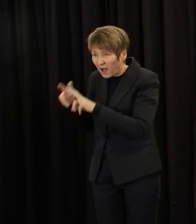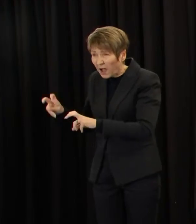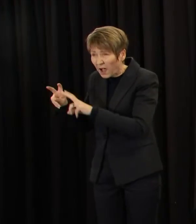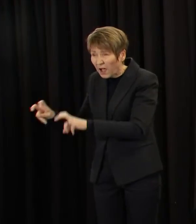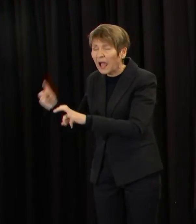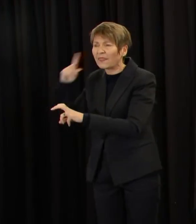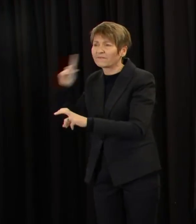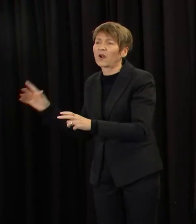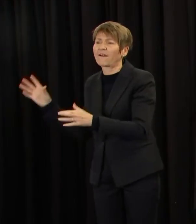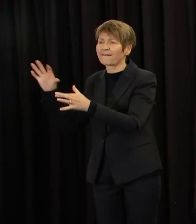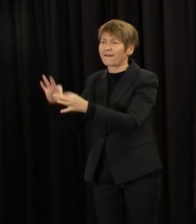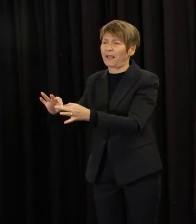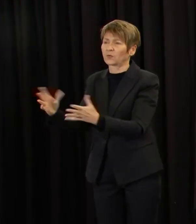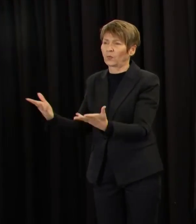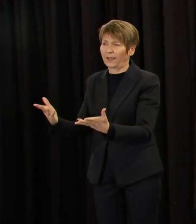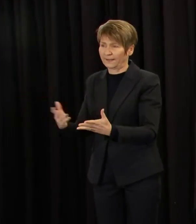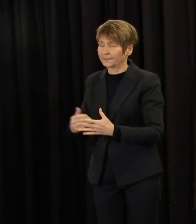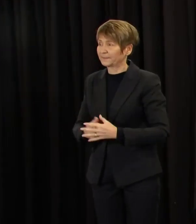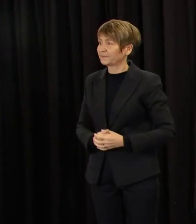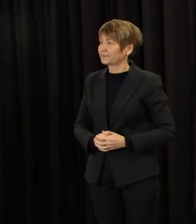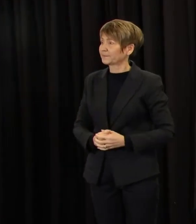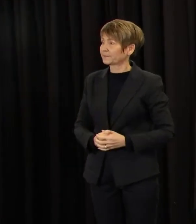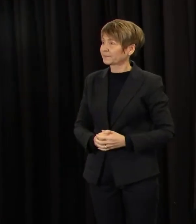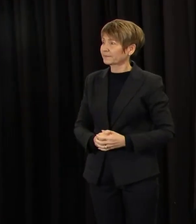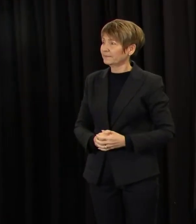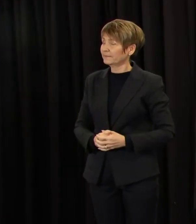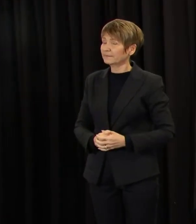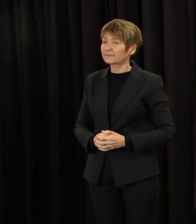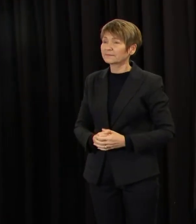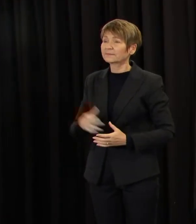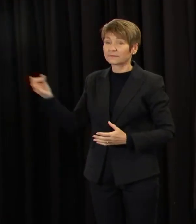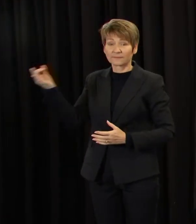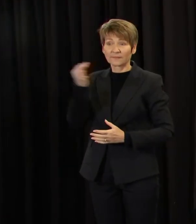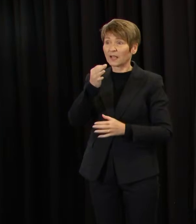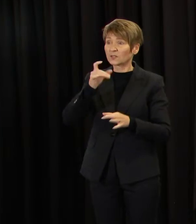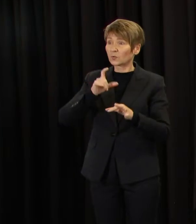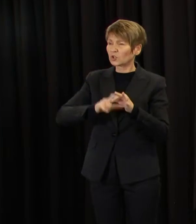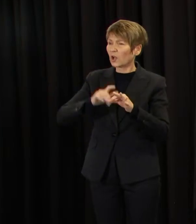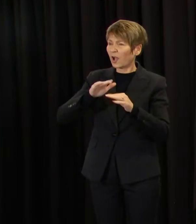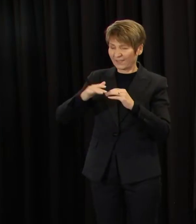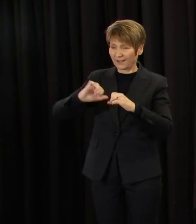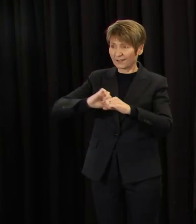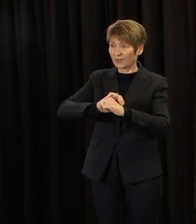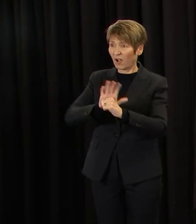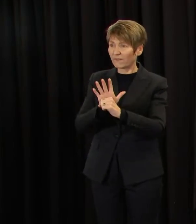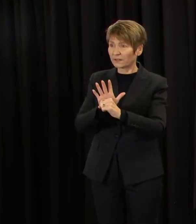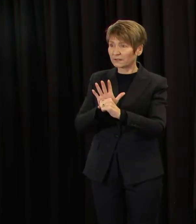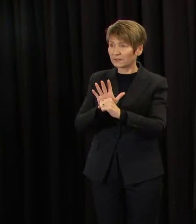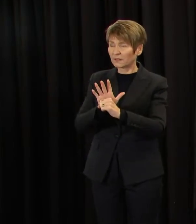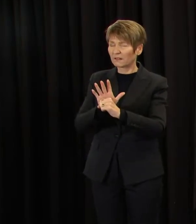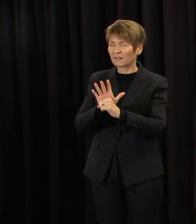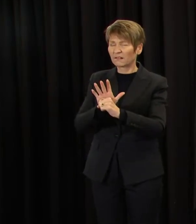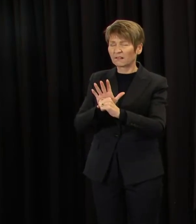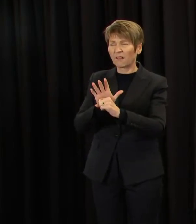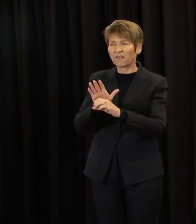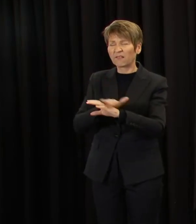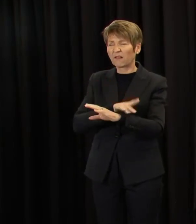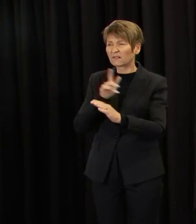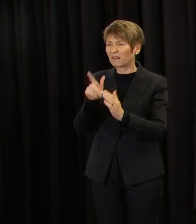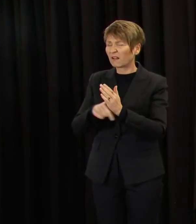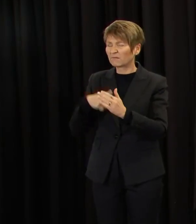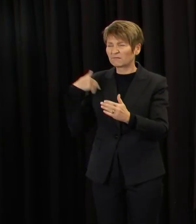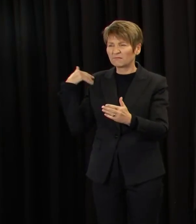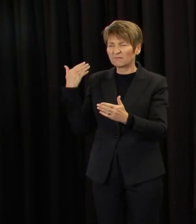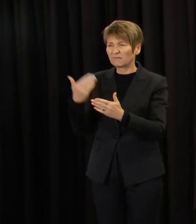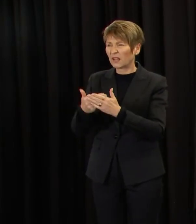this COVID has been around essentially for more than 18 months now, and the very consistent messaging has been, if you have symptoms, go get tested